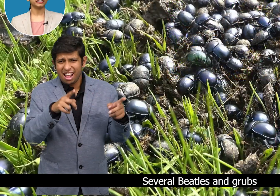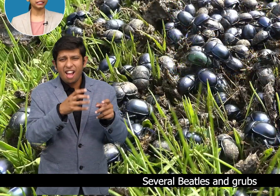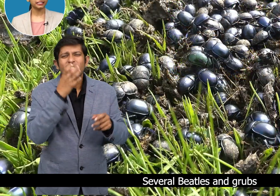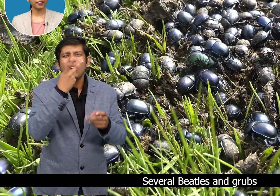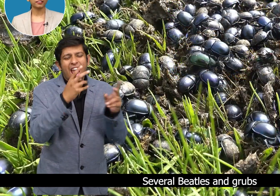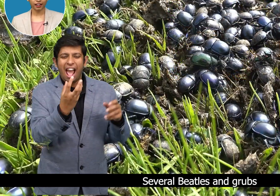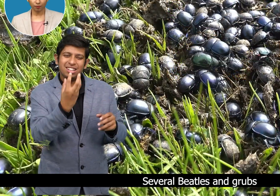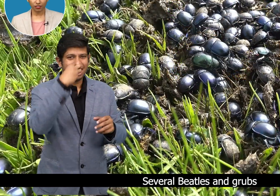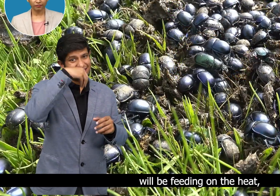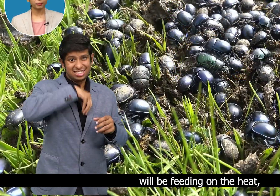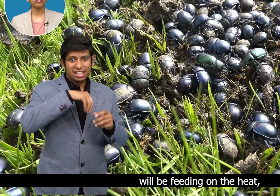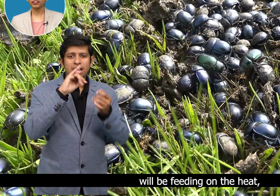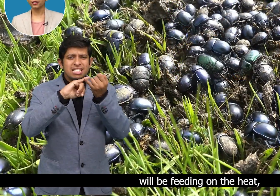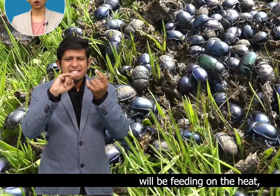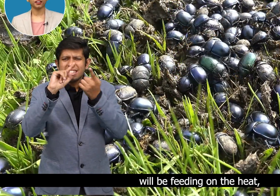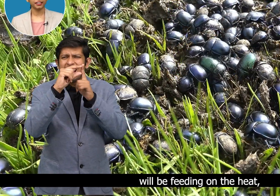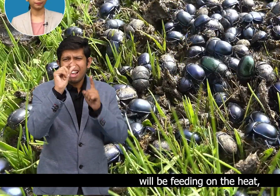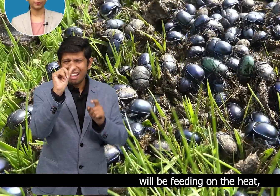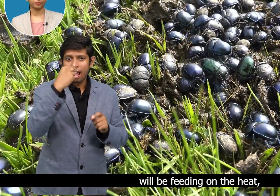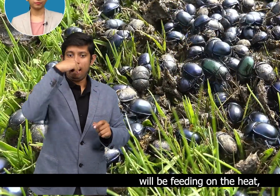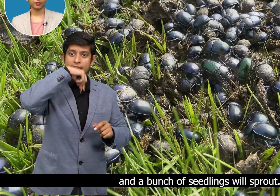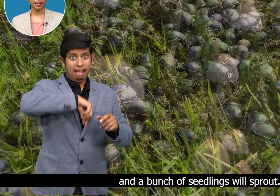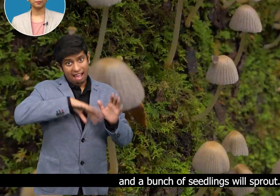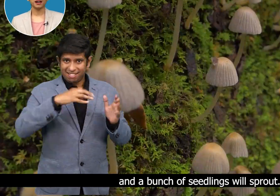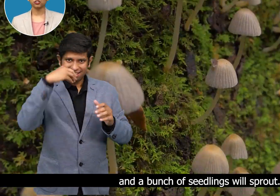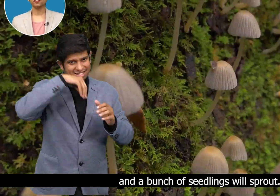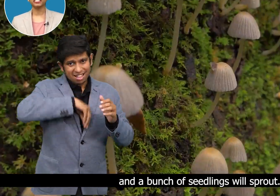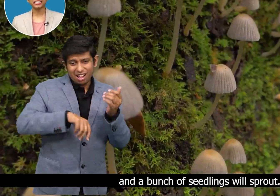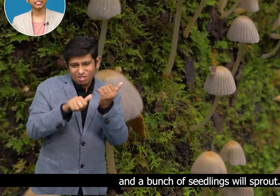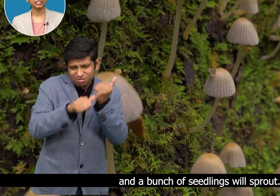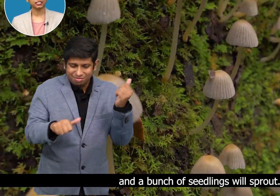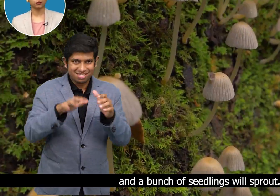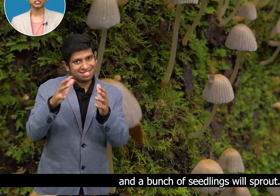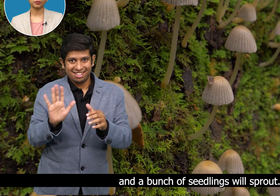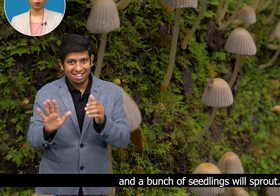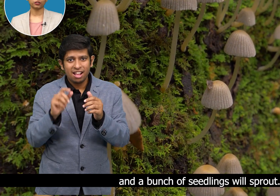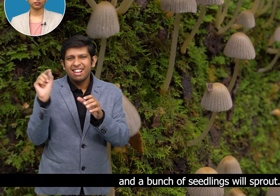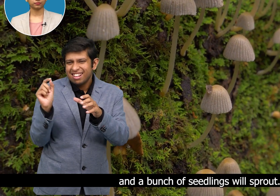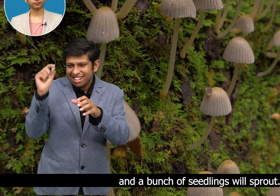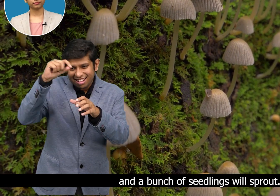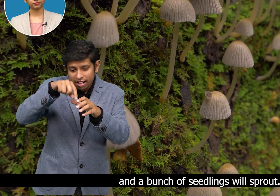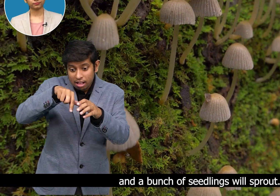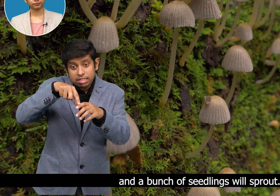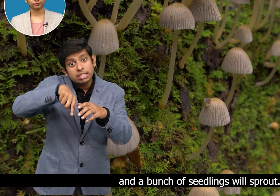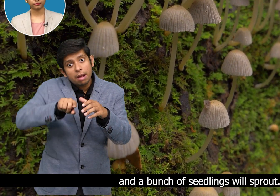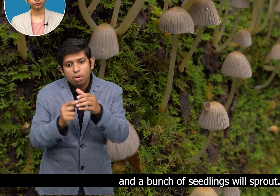Several beetles and grubs will be feeding on the heap, and a bunch of seedlings will sprout.